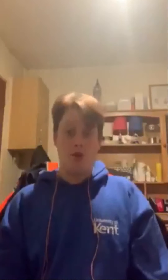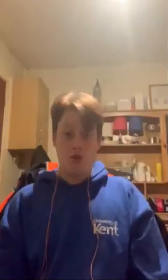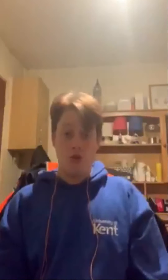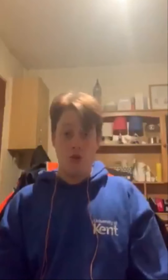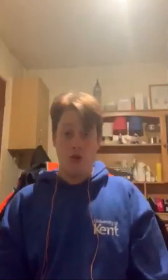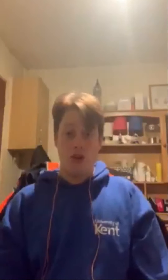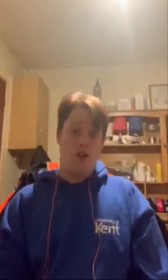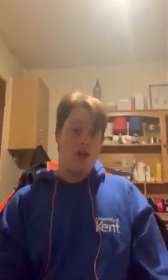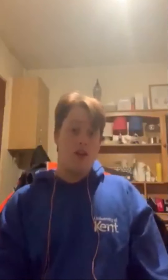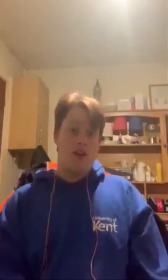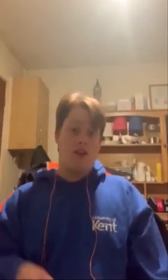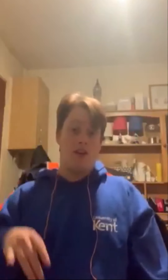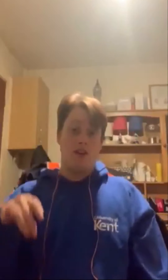Peru is